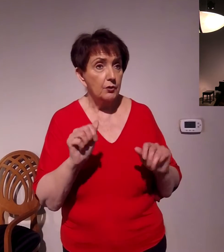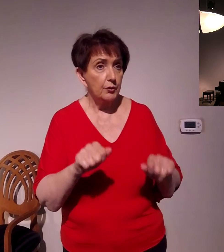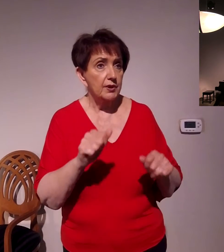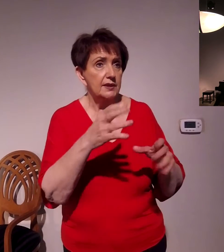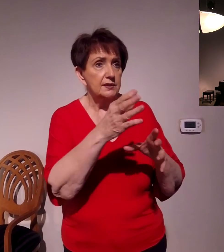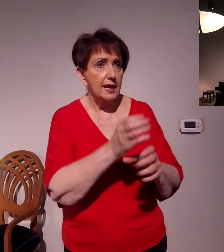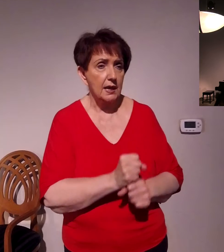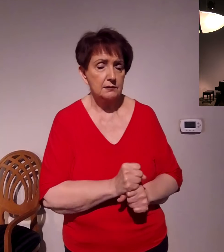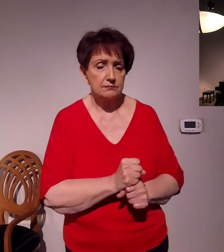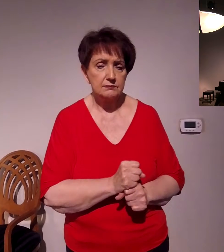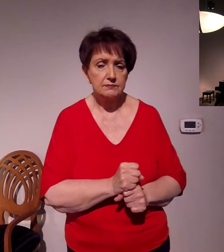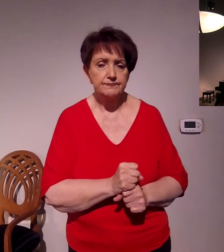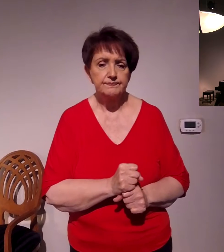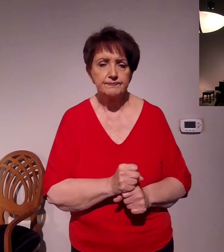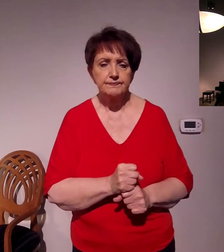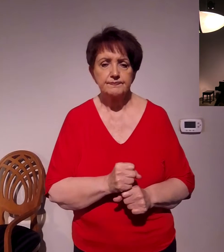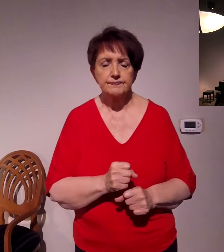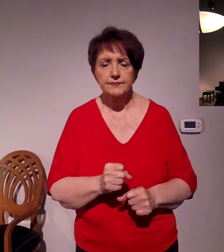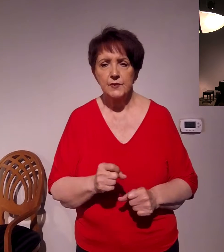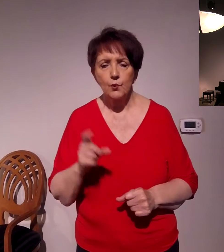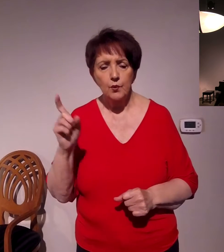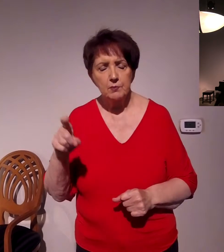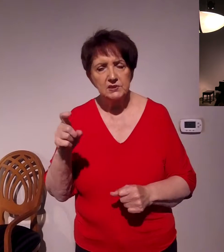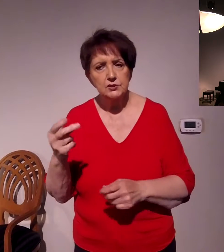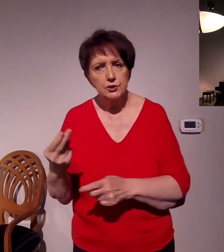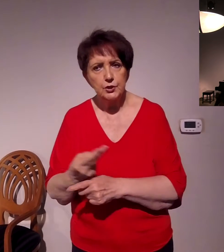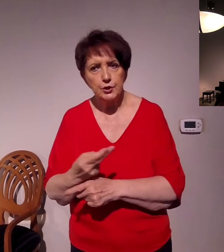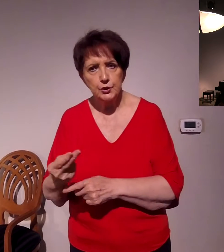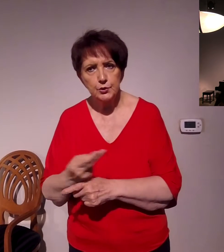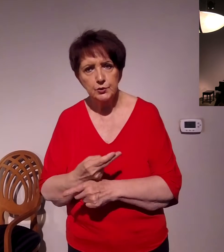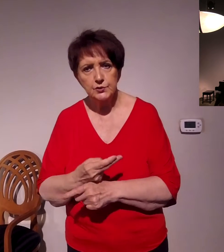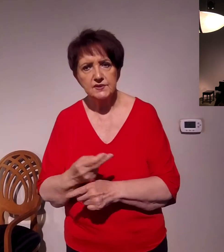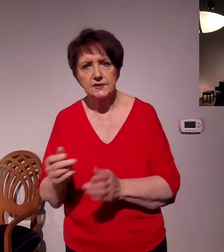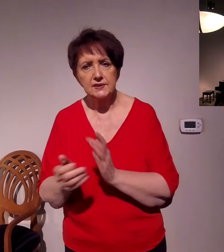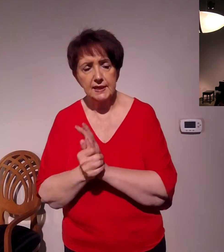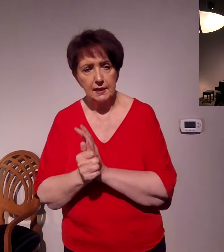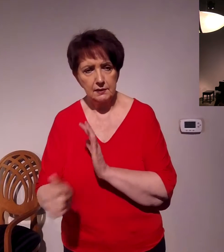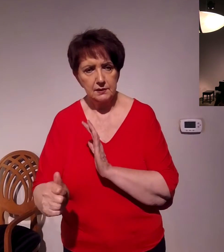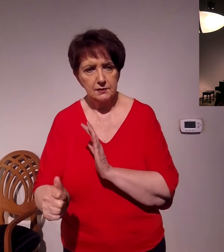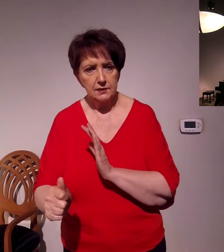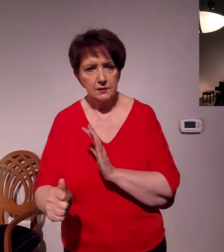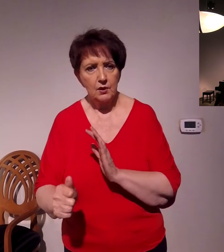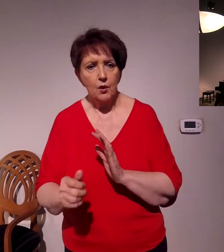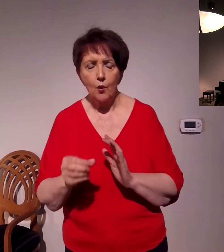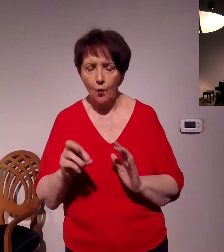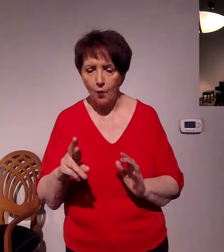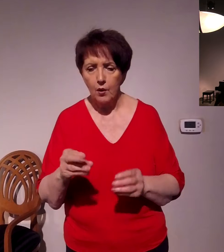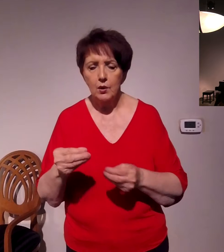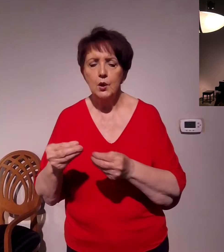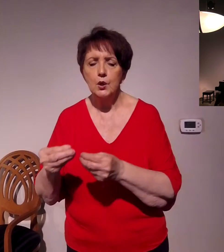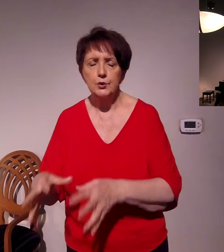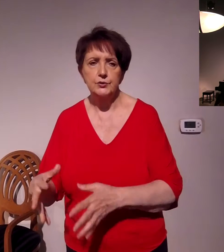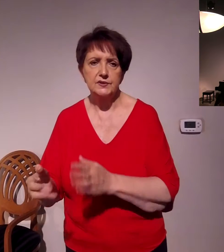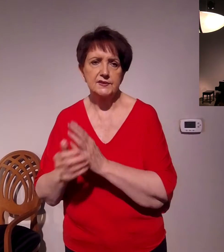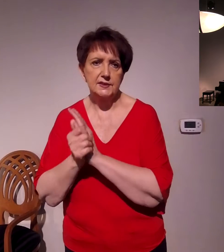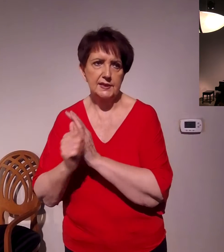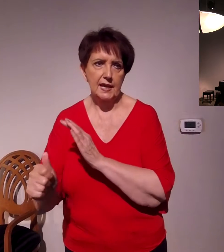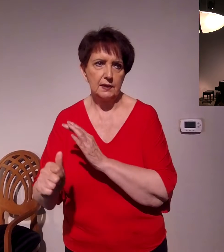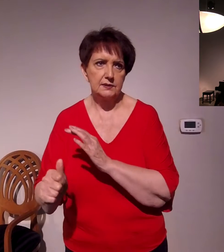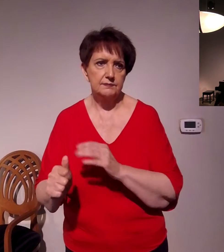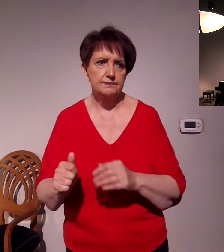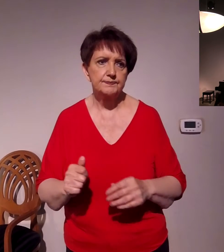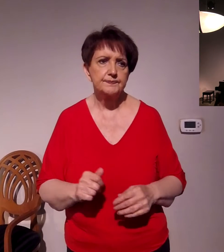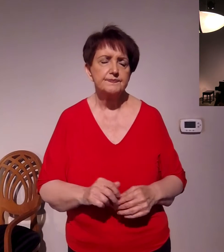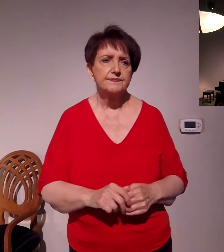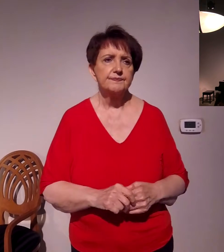inactive, unproductive. We must use or temporarily lose. And he notes,